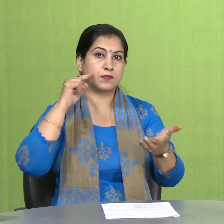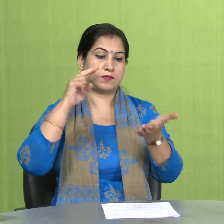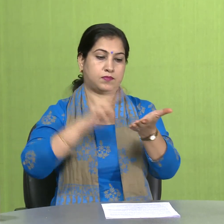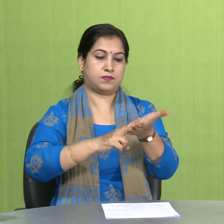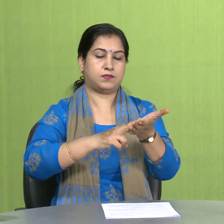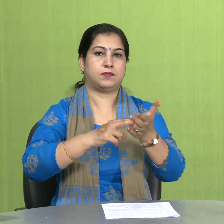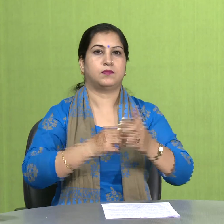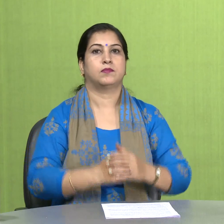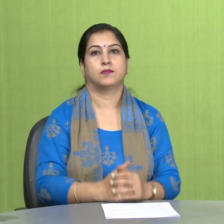www.nios.ac.in.